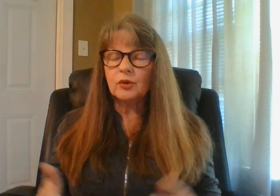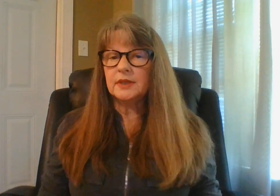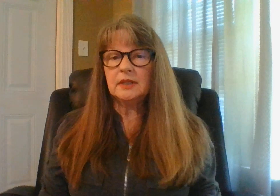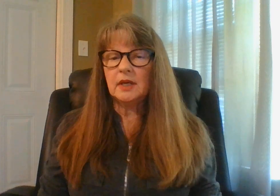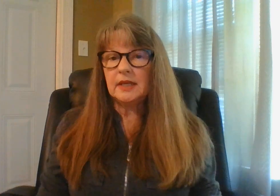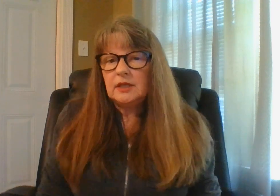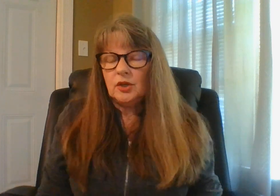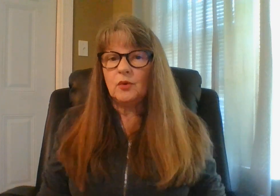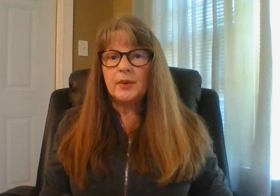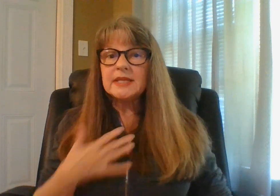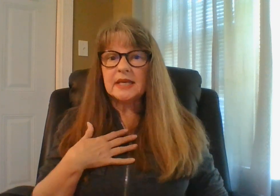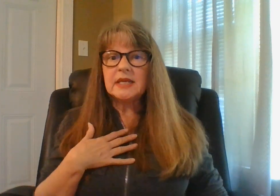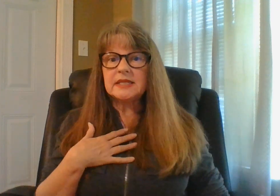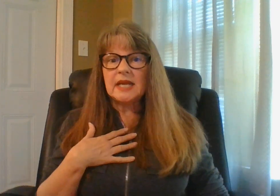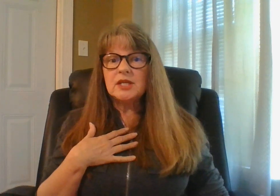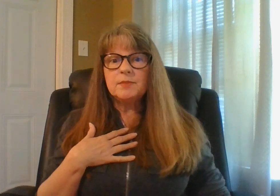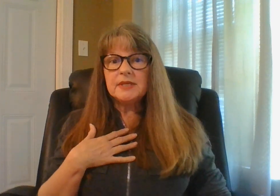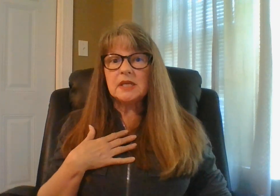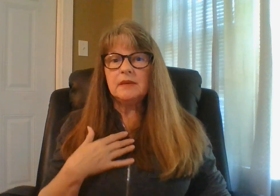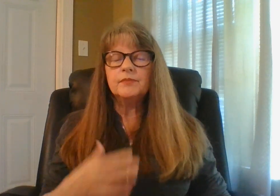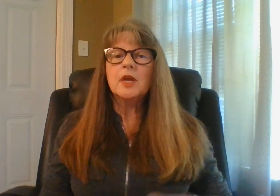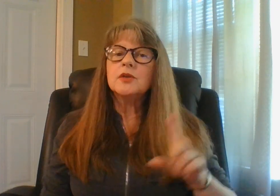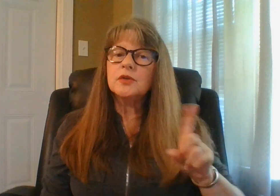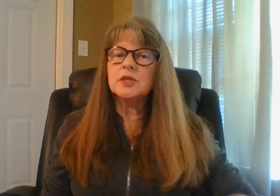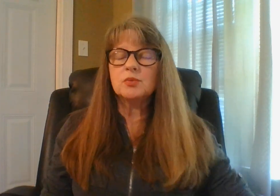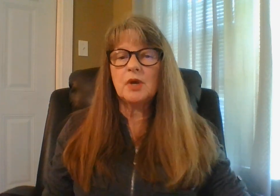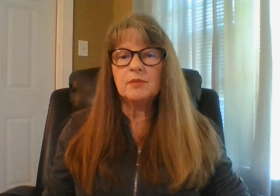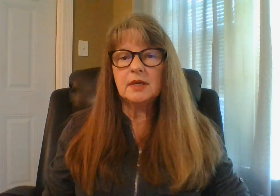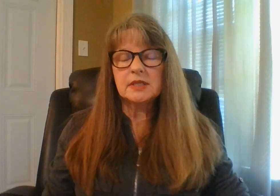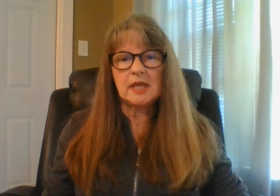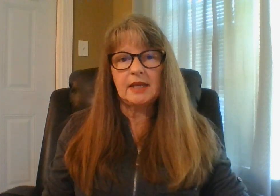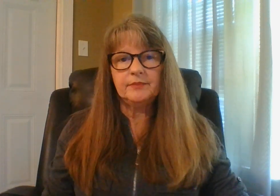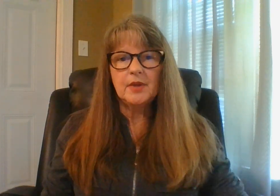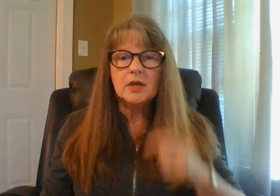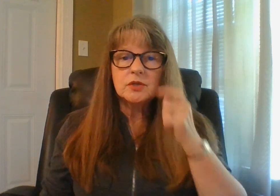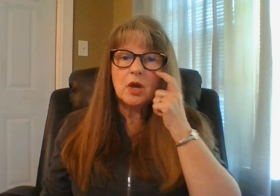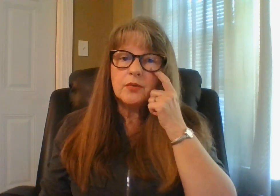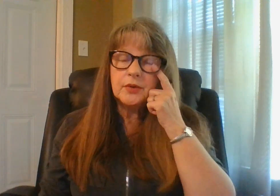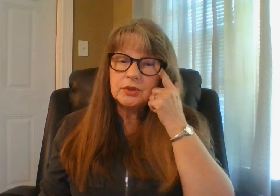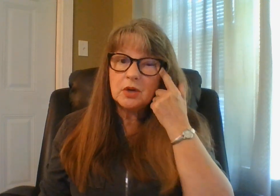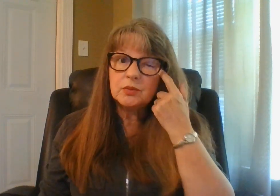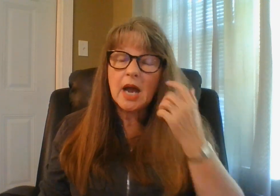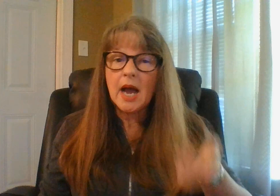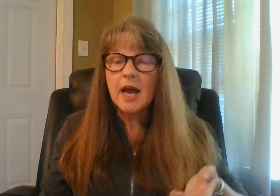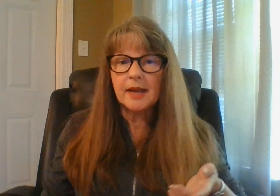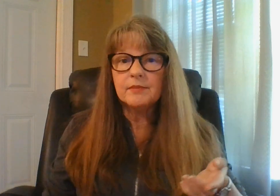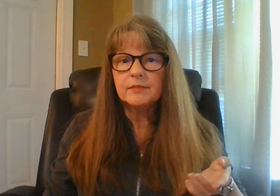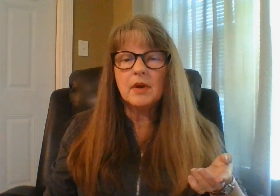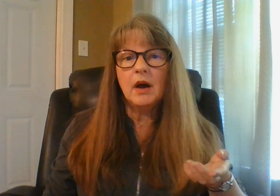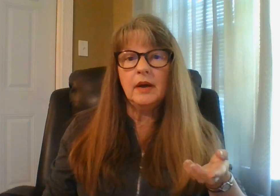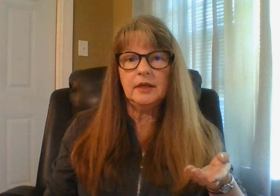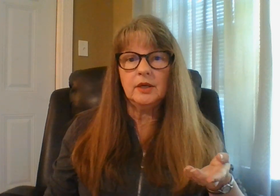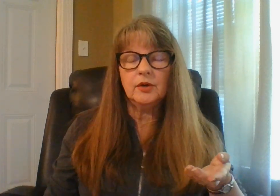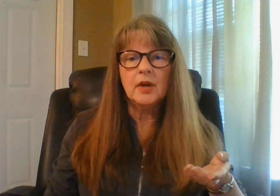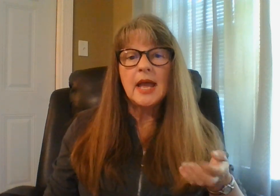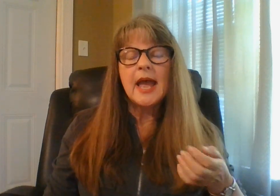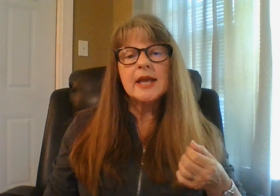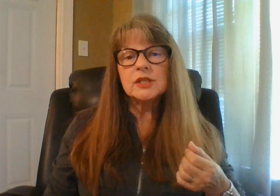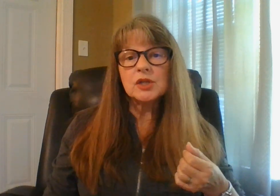or we say he stays busy. So this is what I'm going to say. So there's no time on here, and so